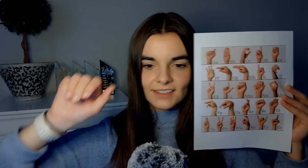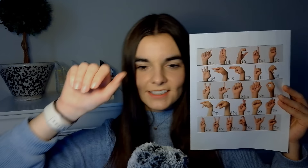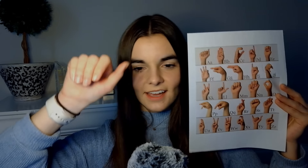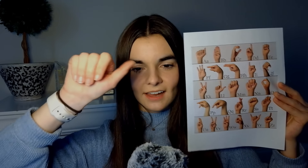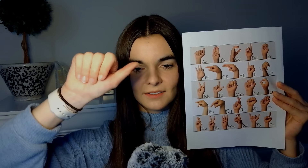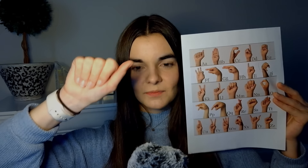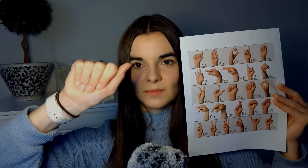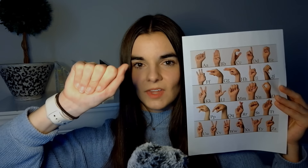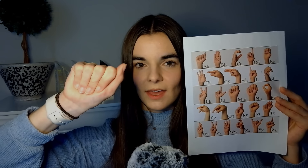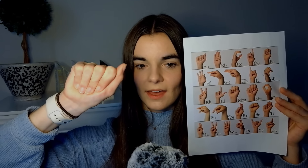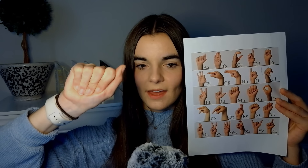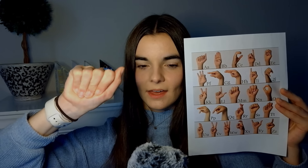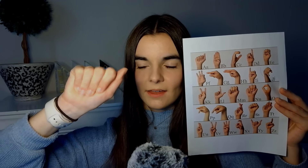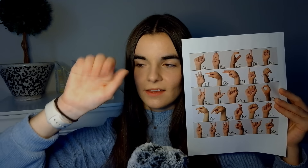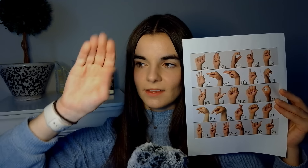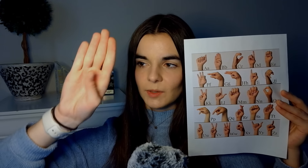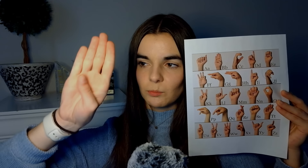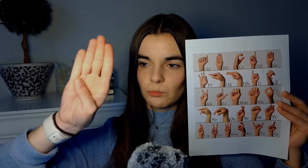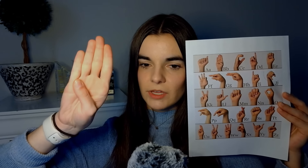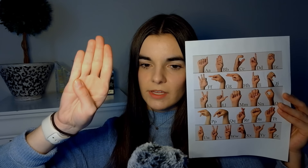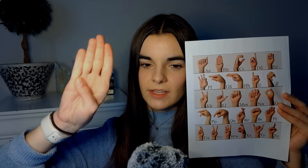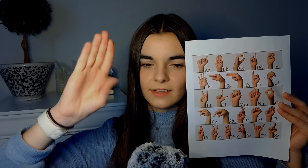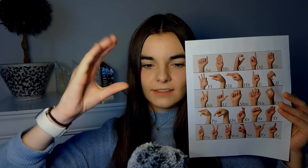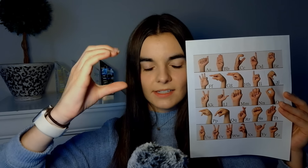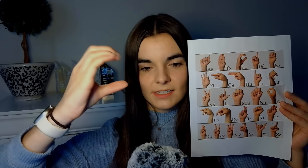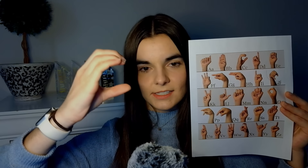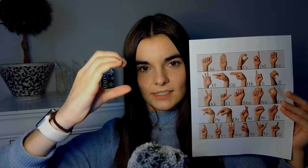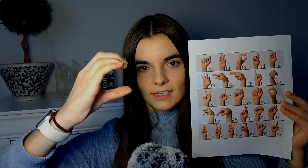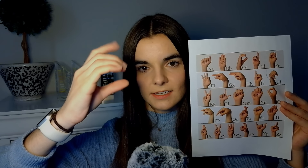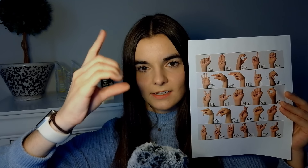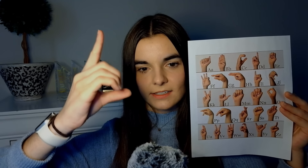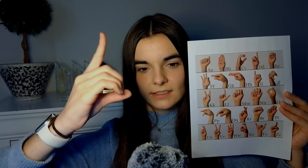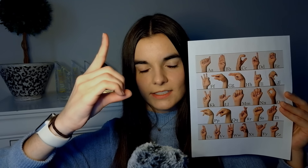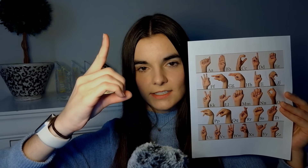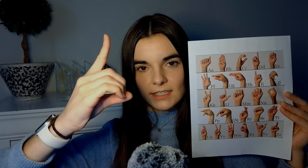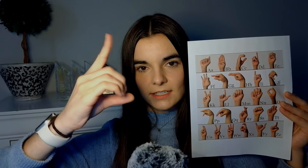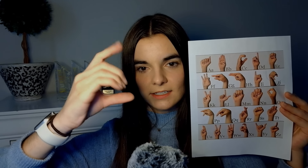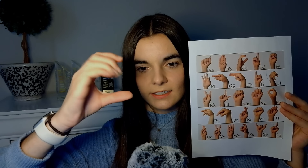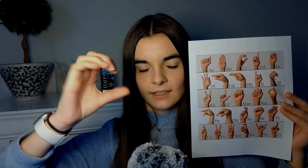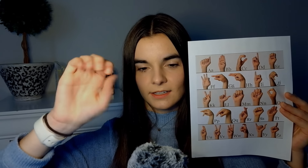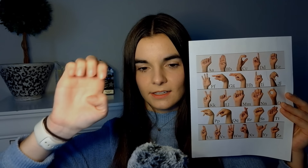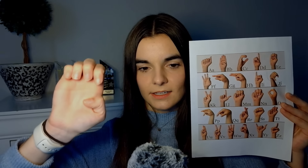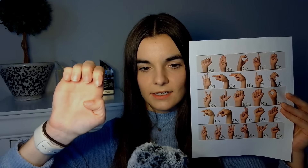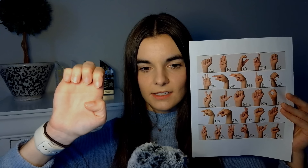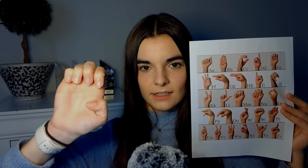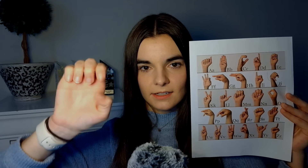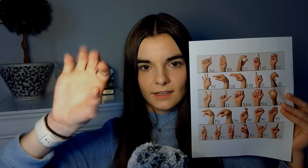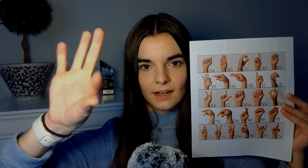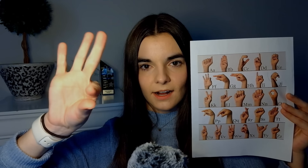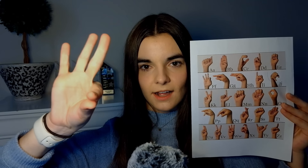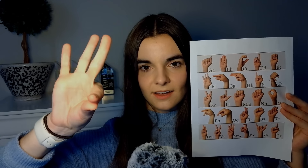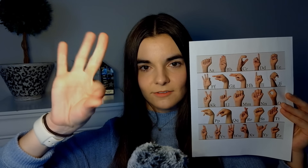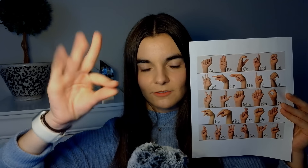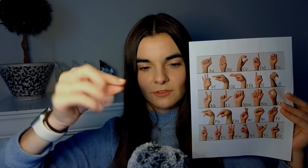again. A, B, C, D, E, F,